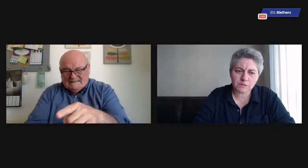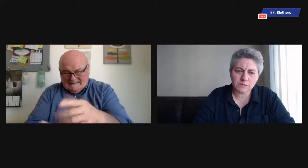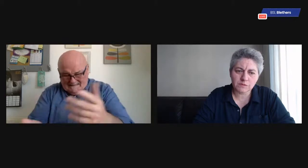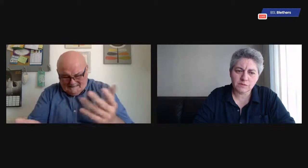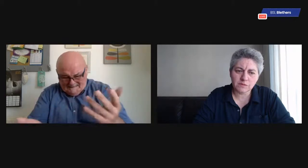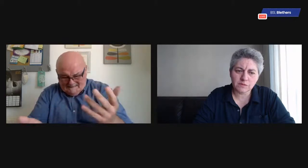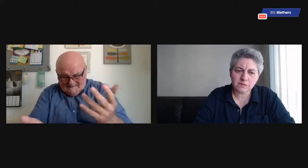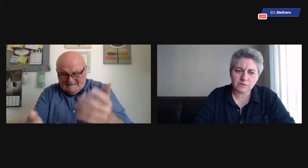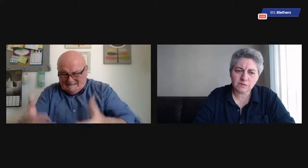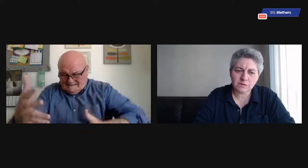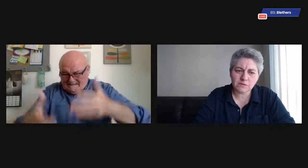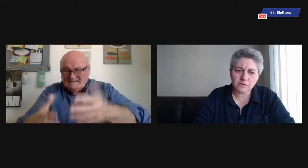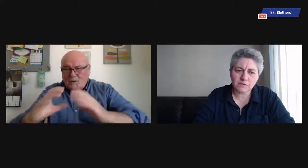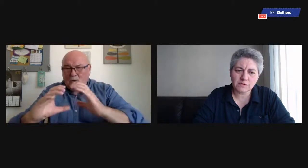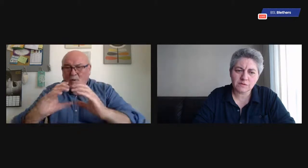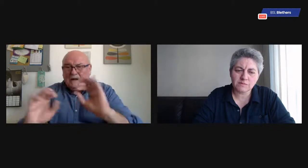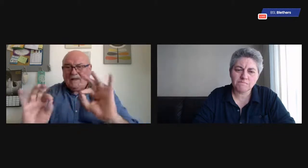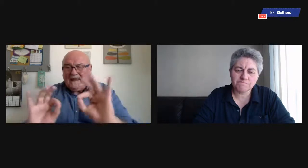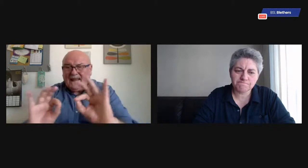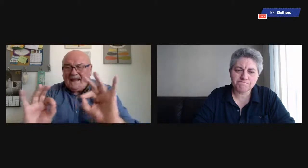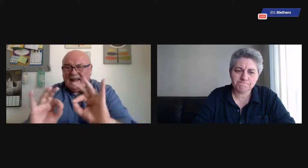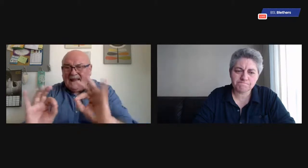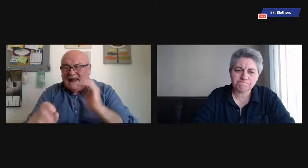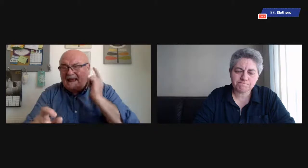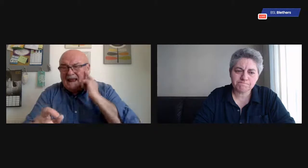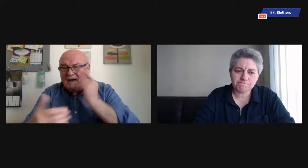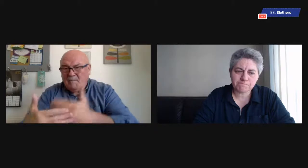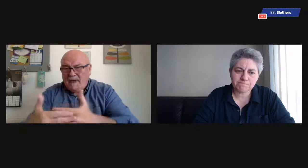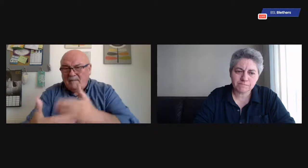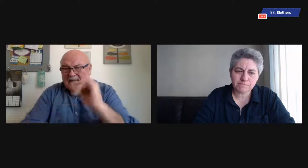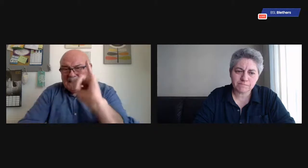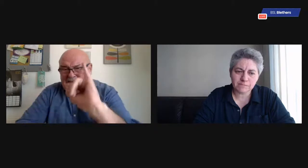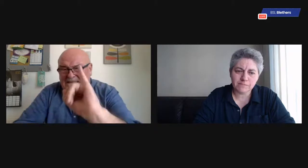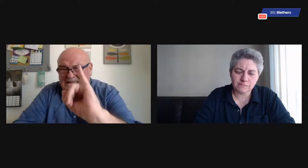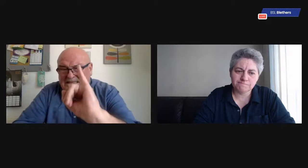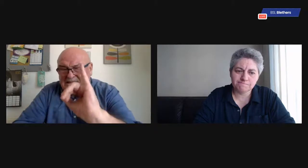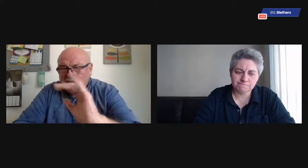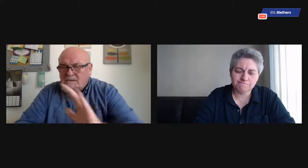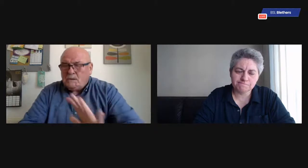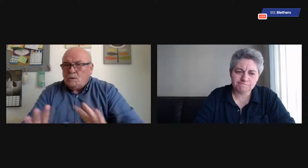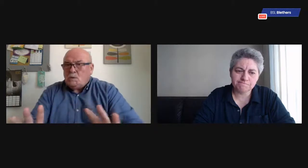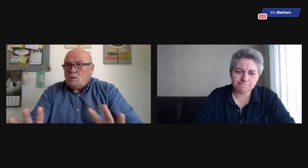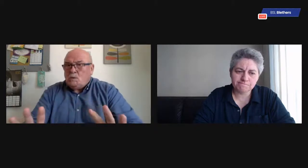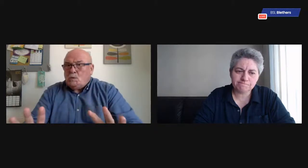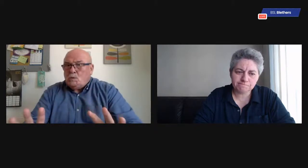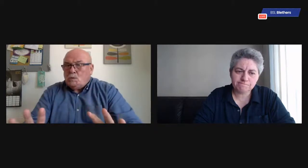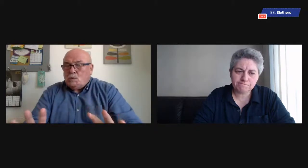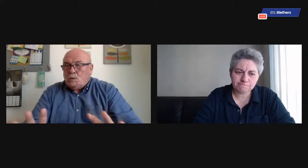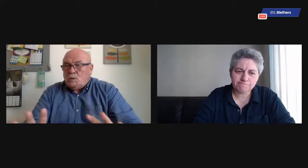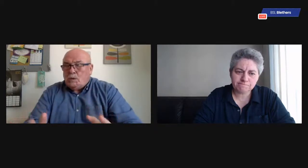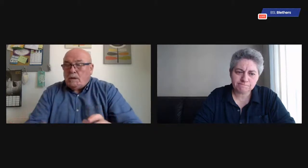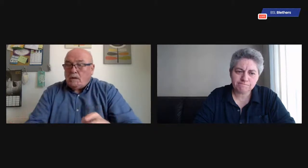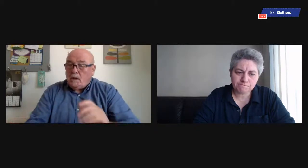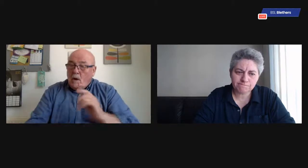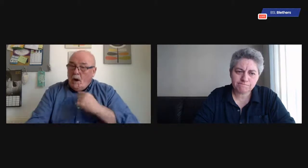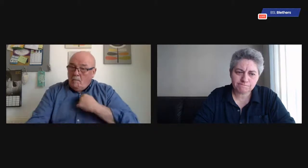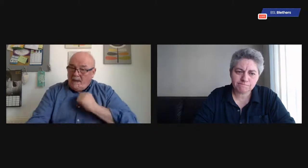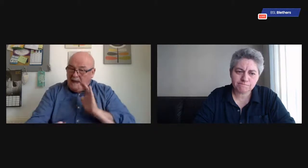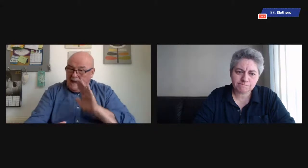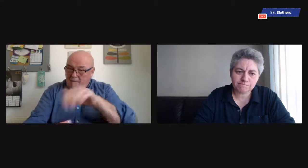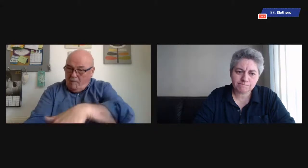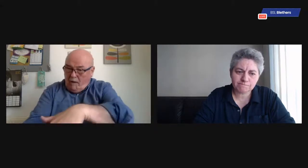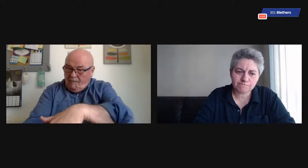victims because they're deaf. They don't have any communications. Deaf babies.